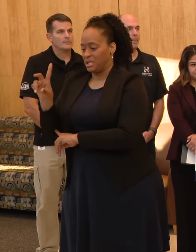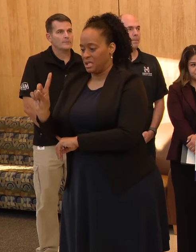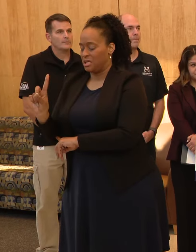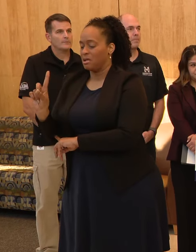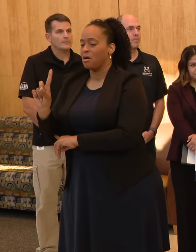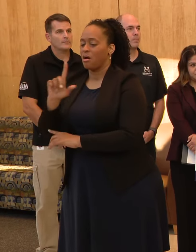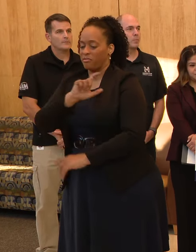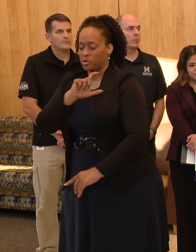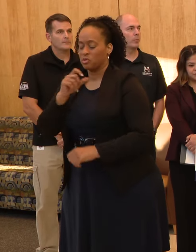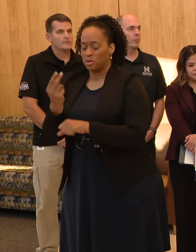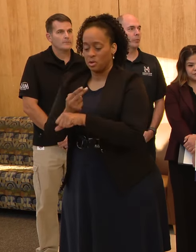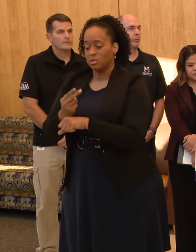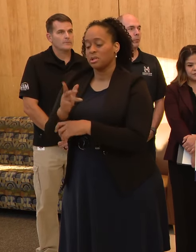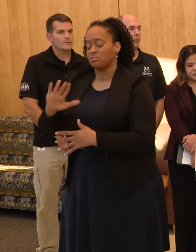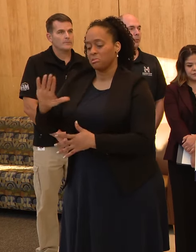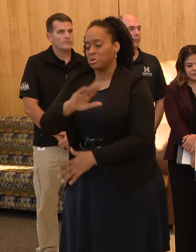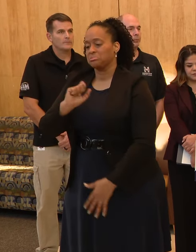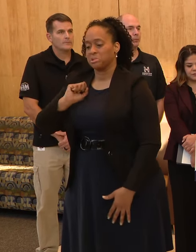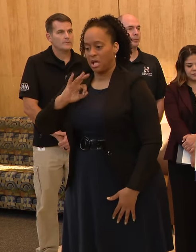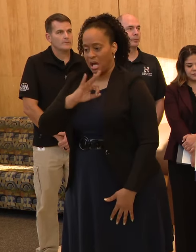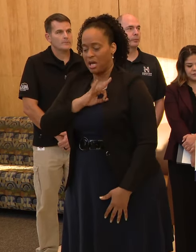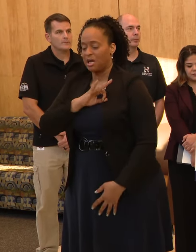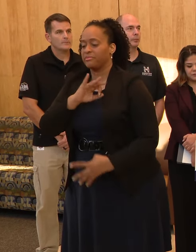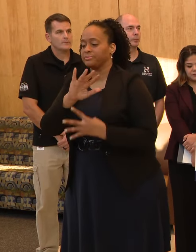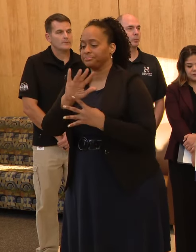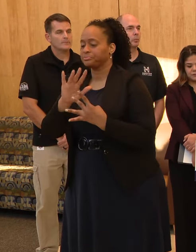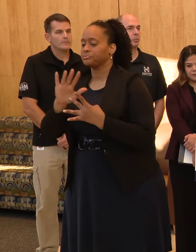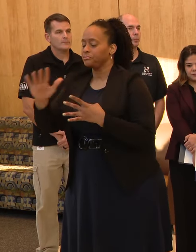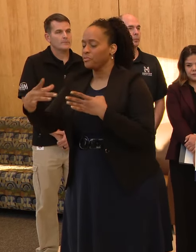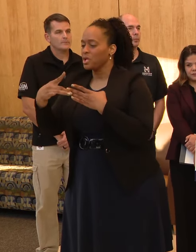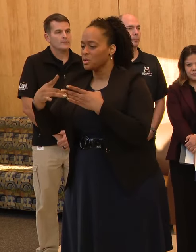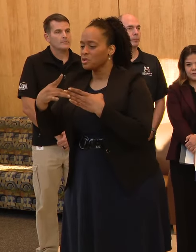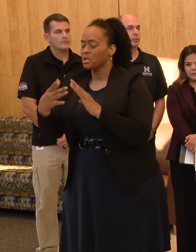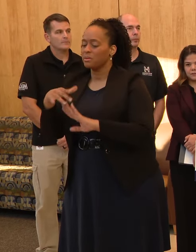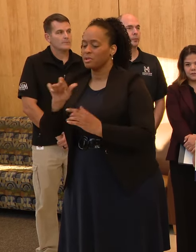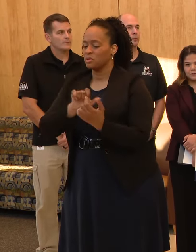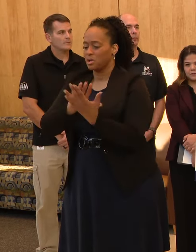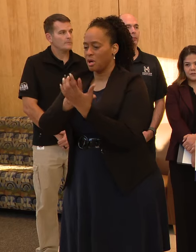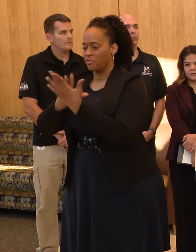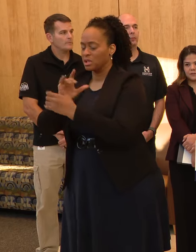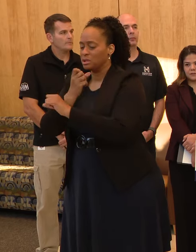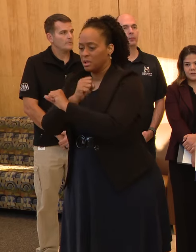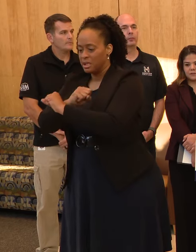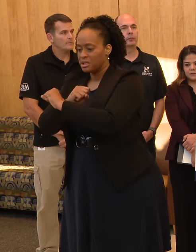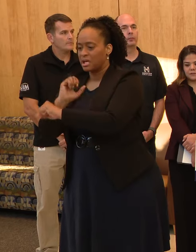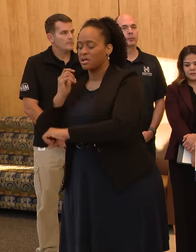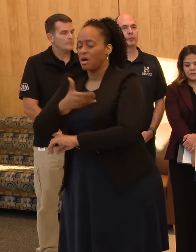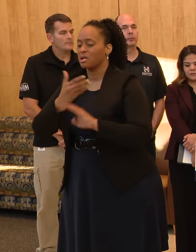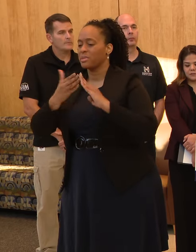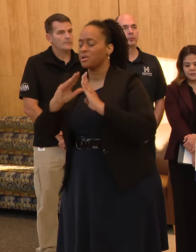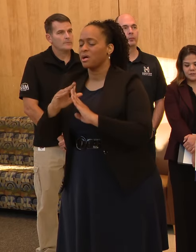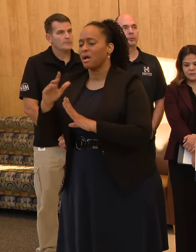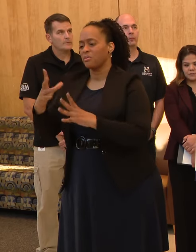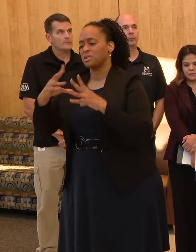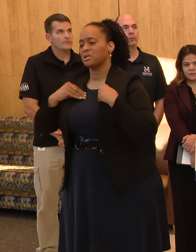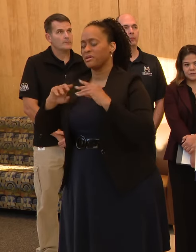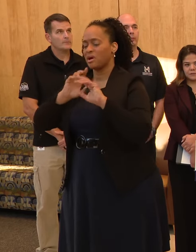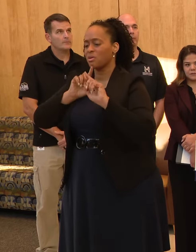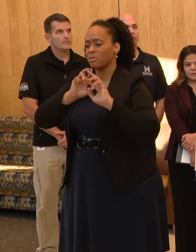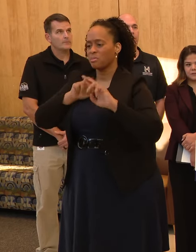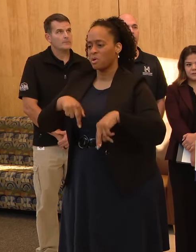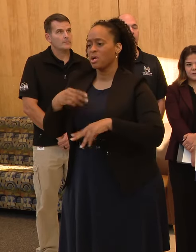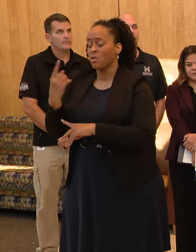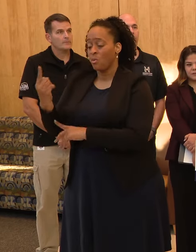are using their resources, their leadership to cover our communities. I got a report early this morning that one